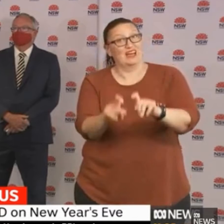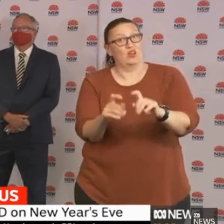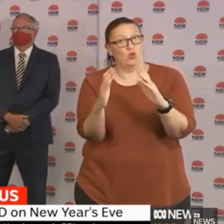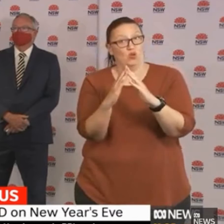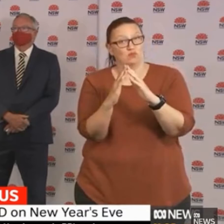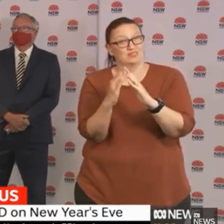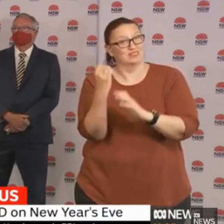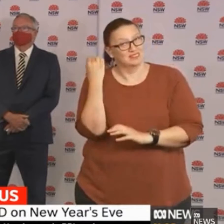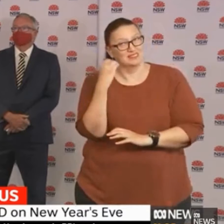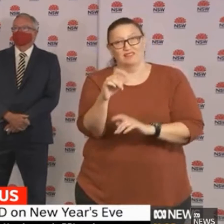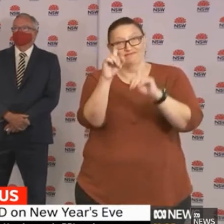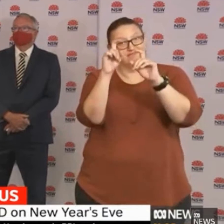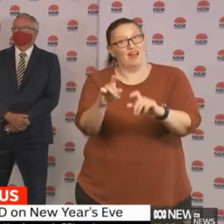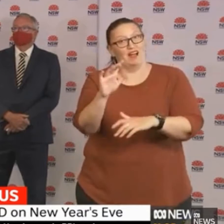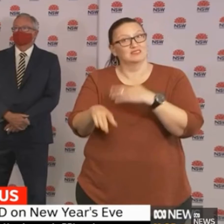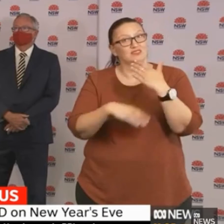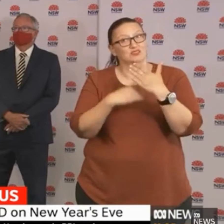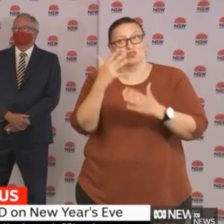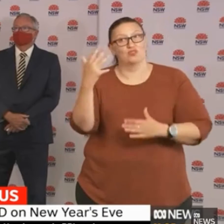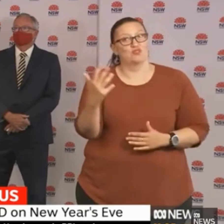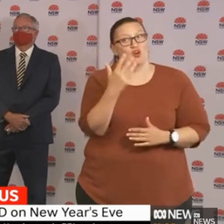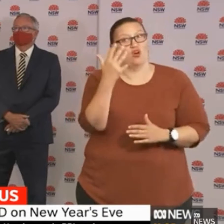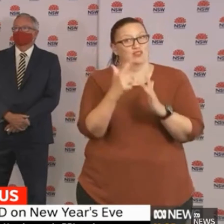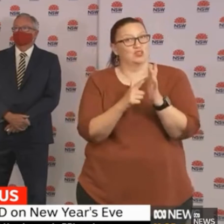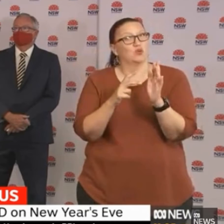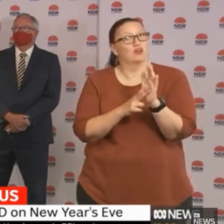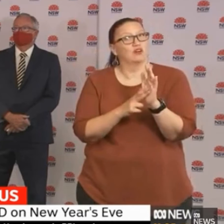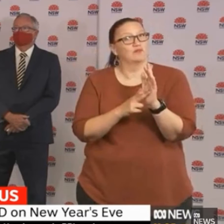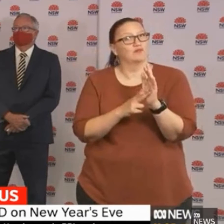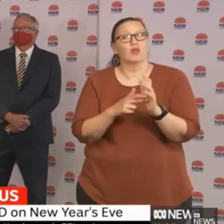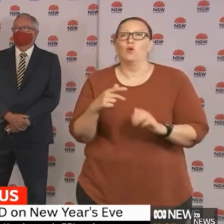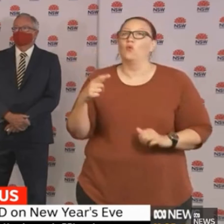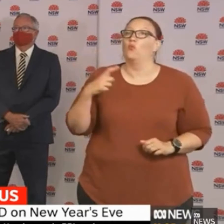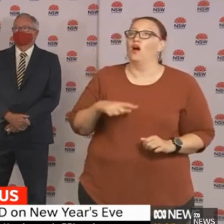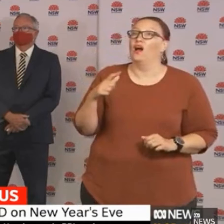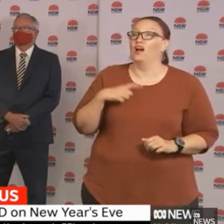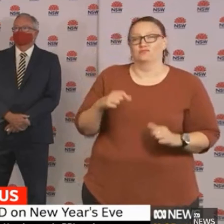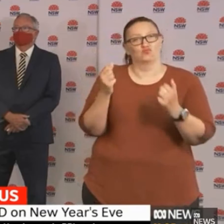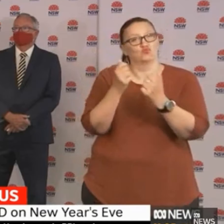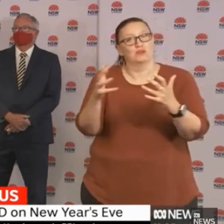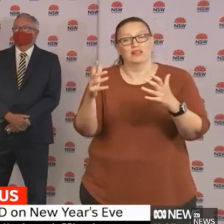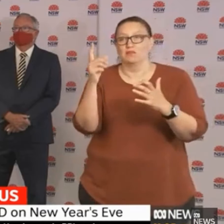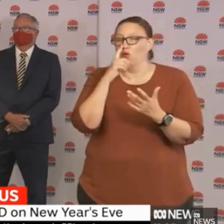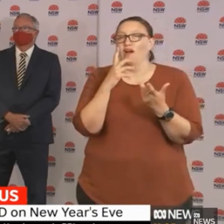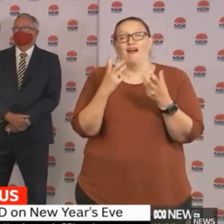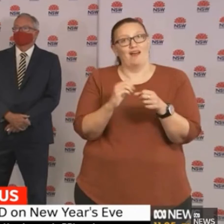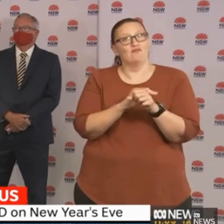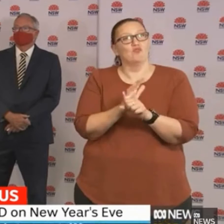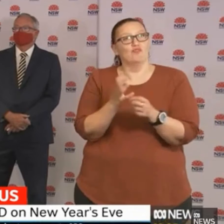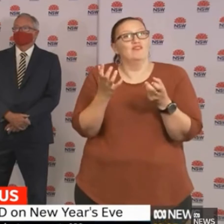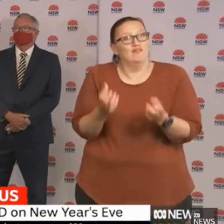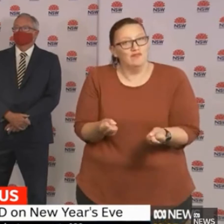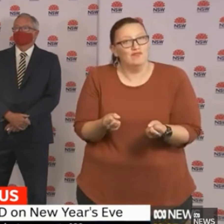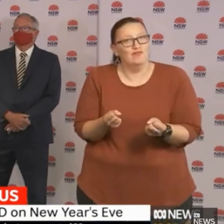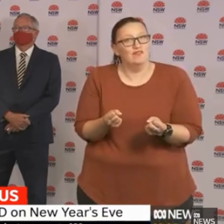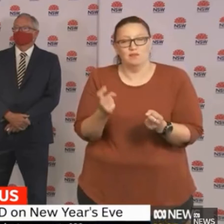will be staying in place until the 9th of January, and that's because of the number of active cases we have, the number of people we have in